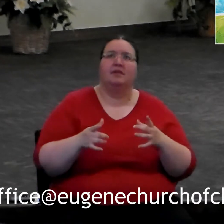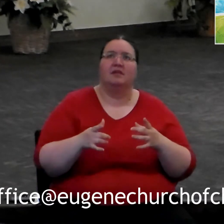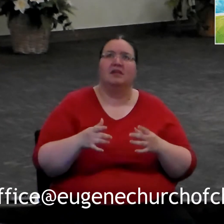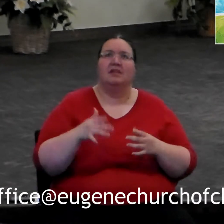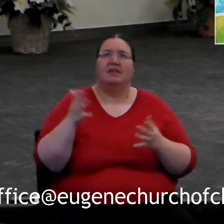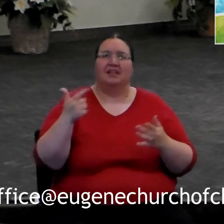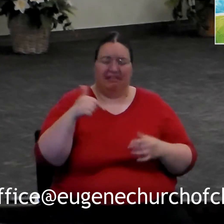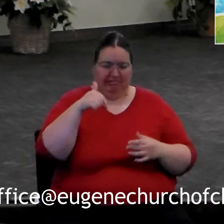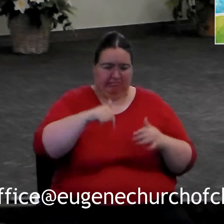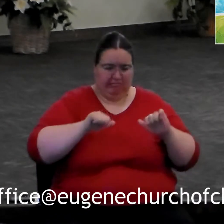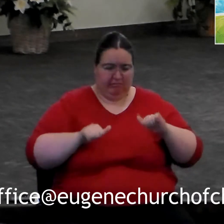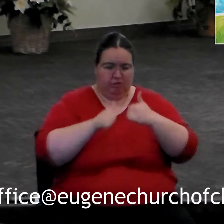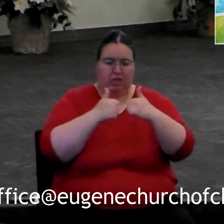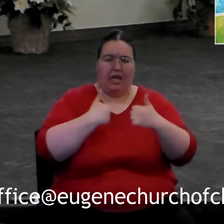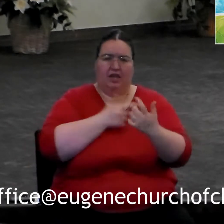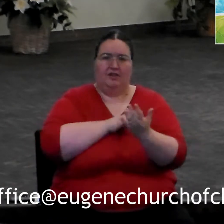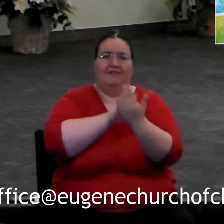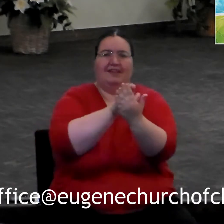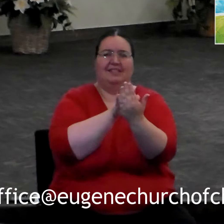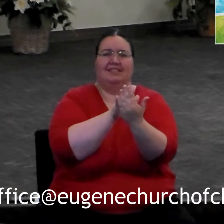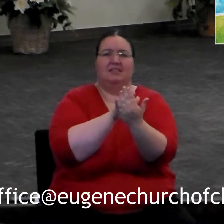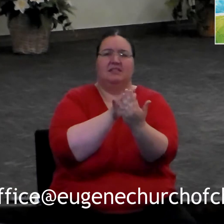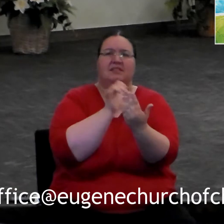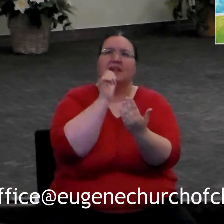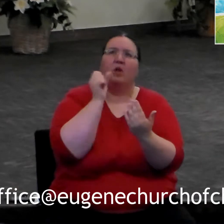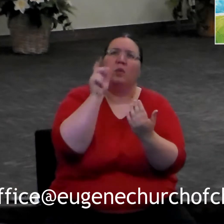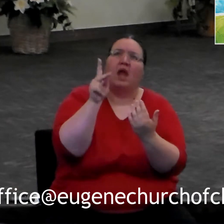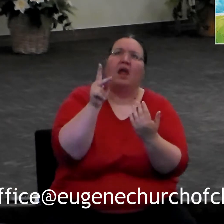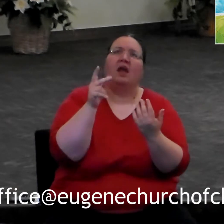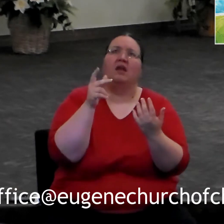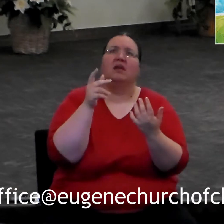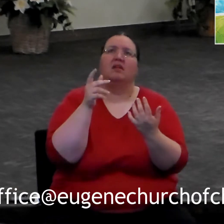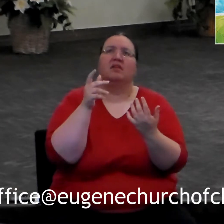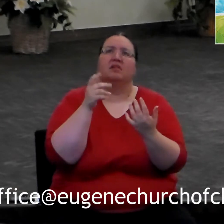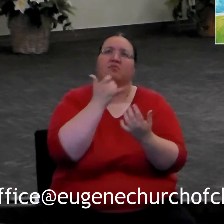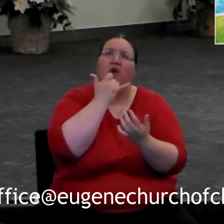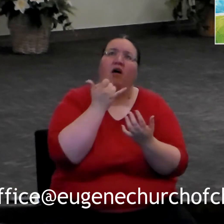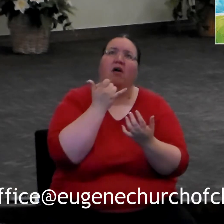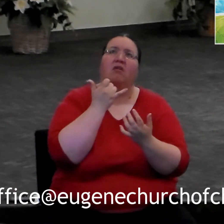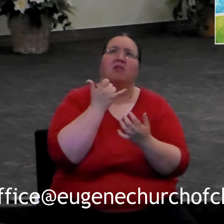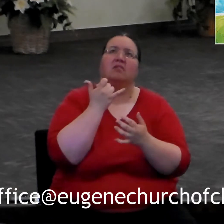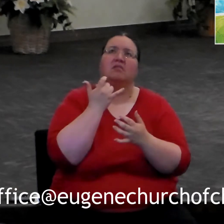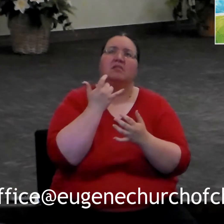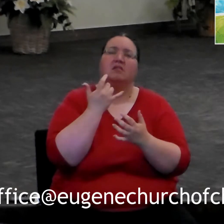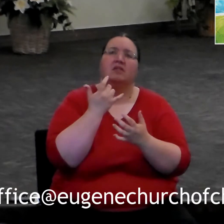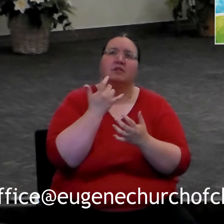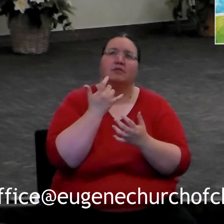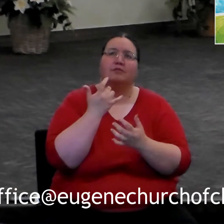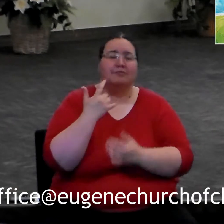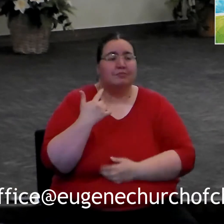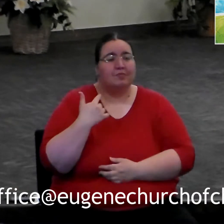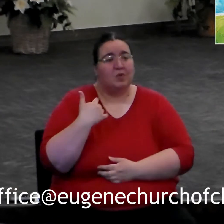okay. It can't be like this. We say this kind of thing to God a lot in life. Jesus turns to Peter